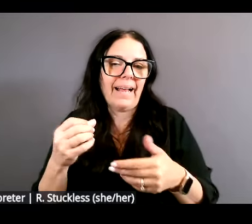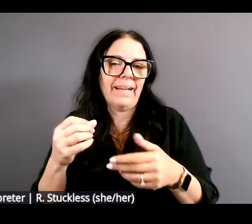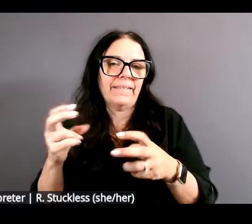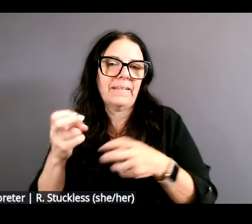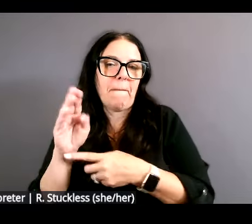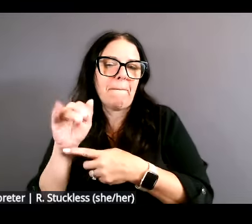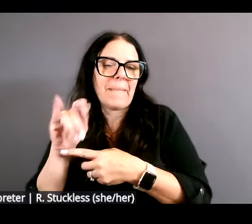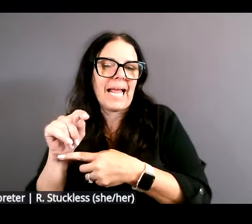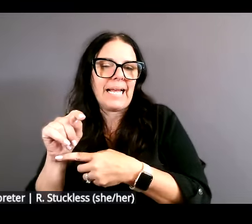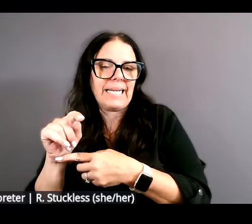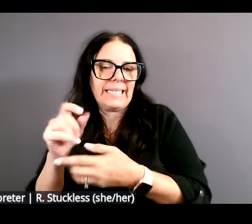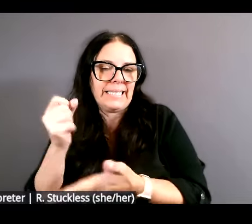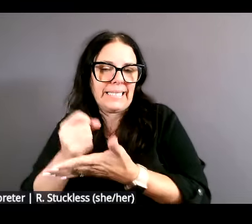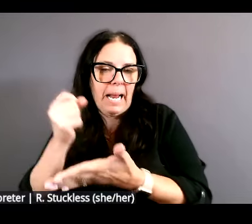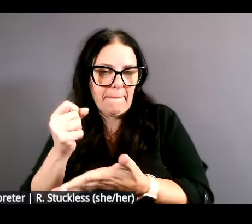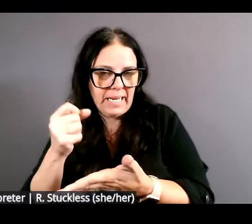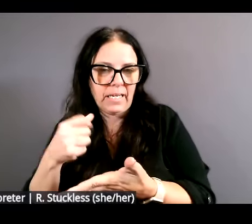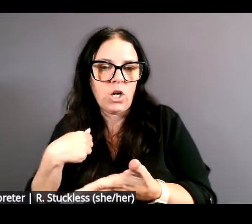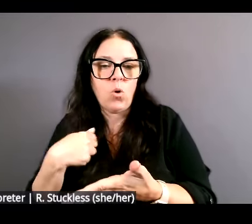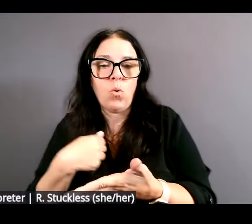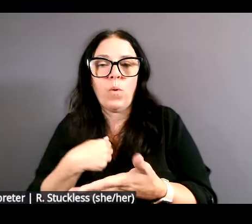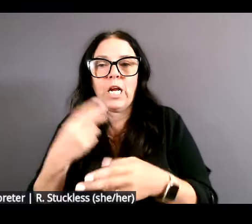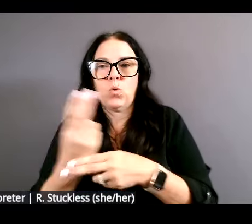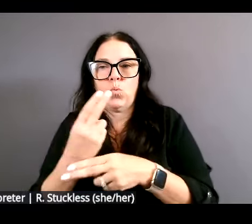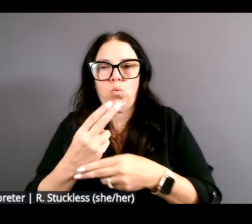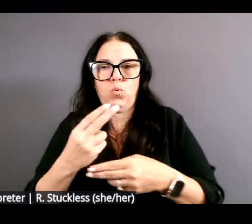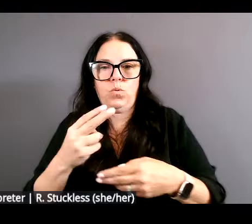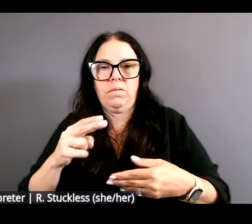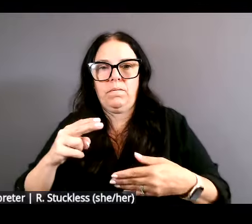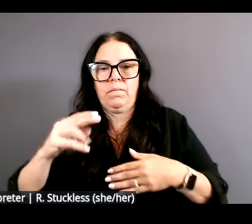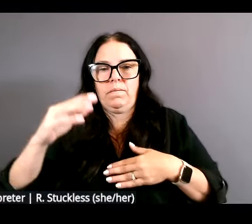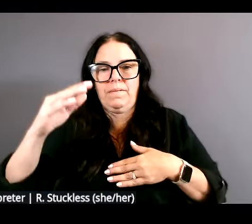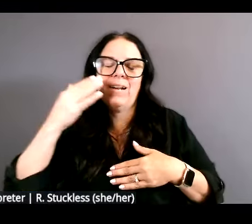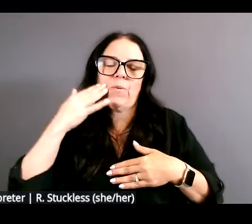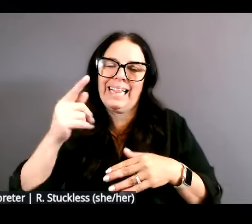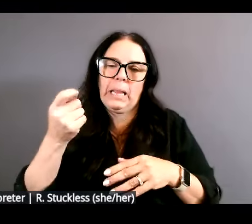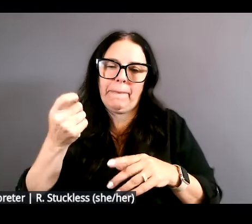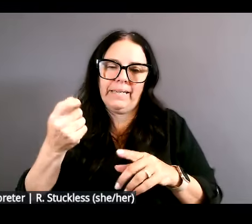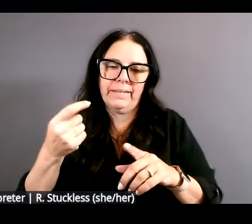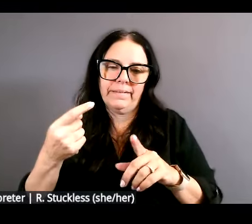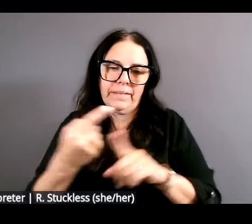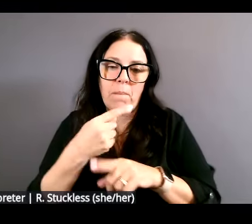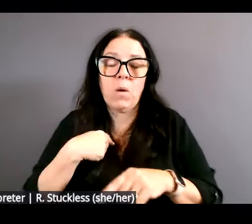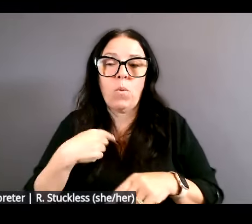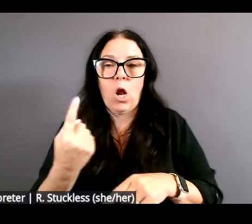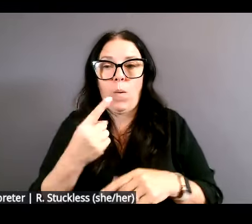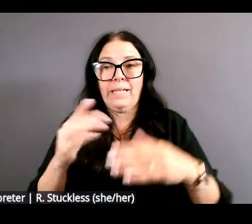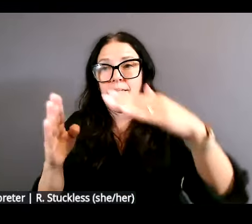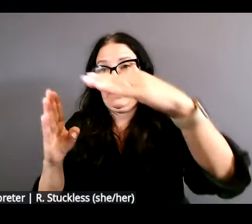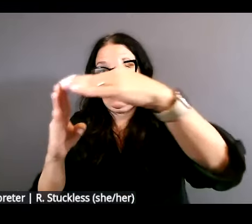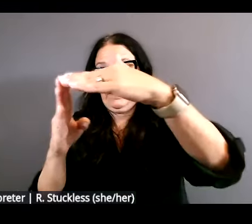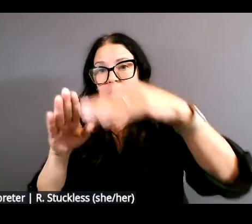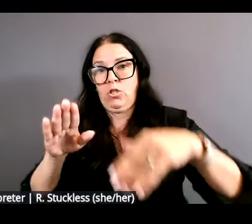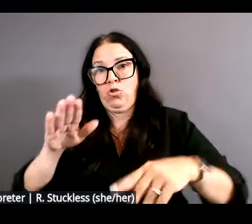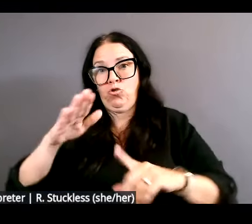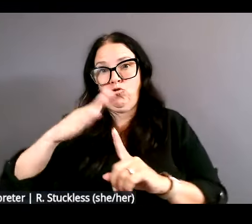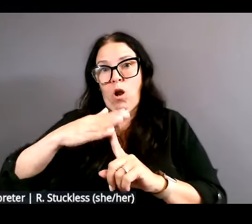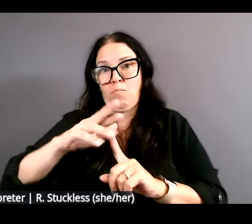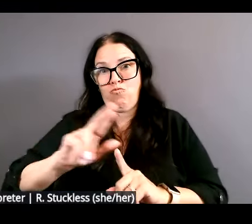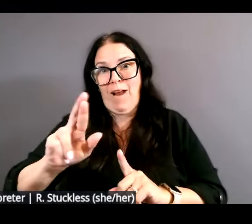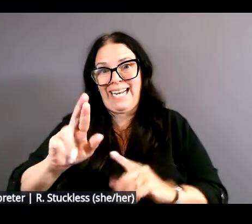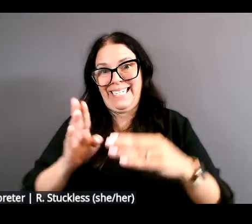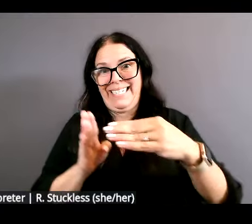when we are bait stamping, we're using the top right corner. So we always just ask, don't put anything in that top right